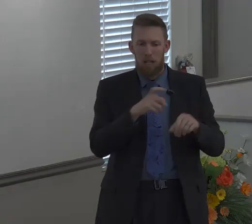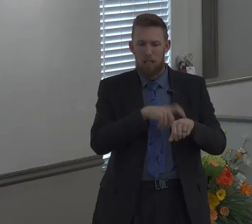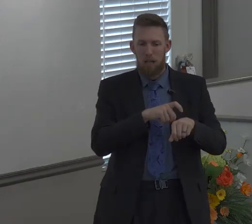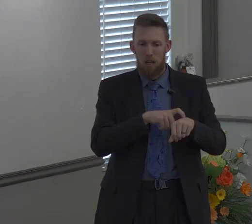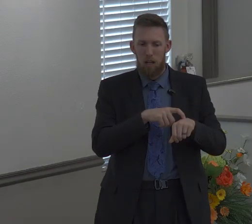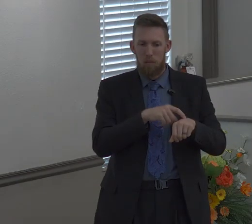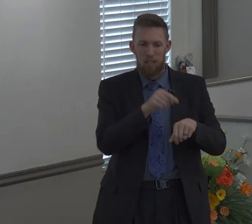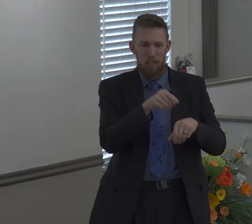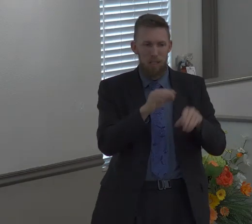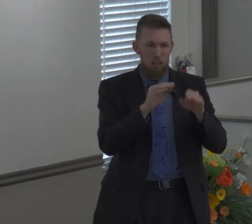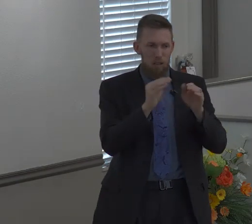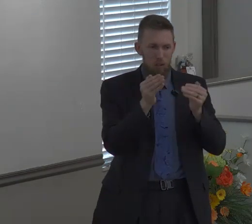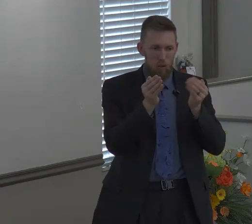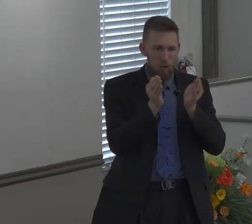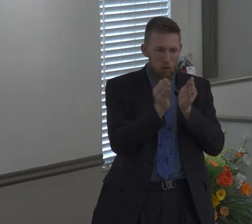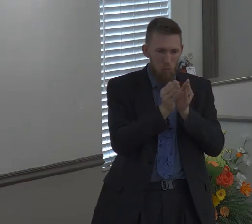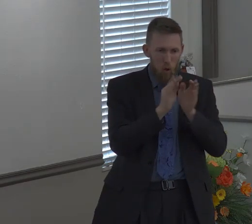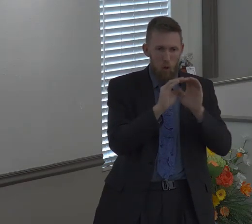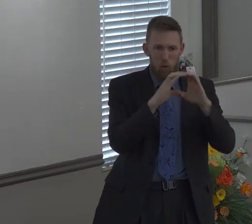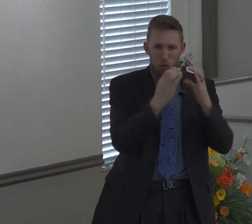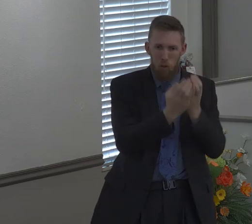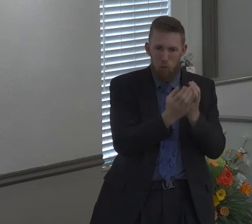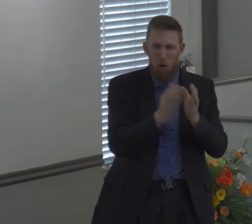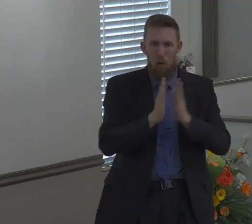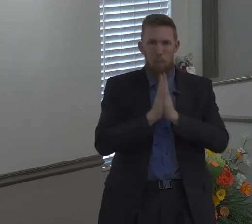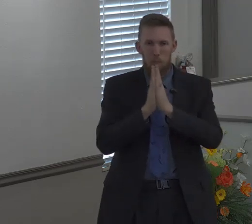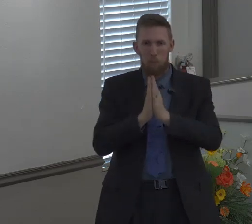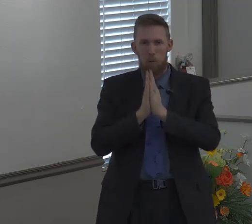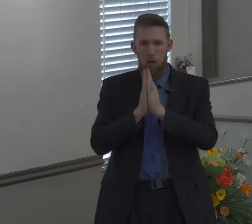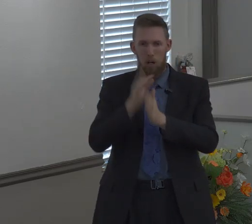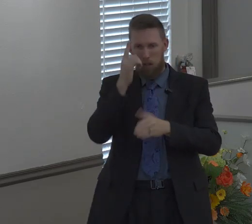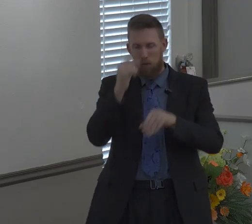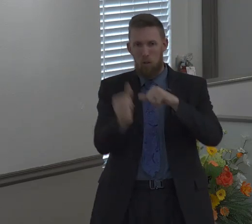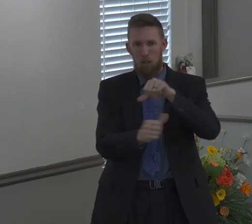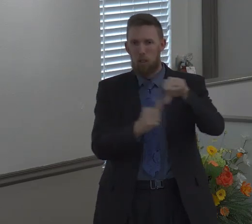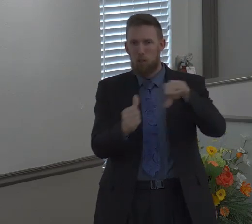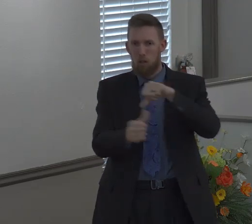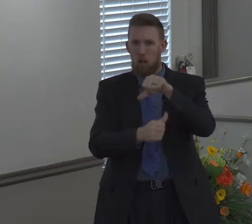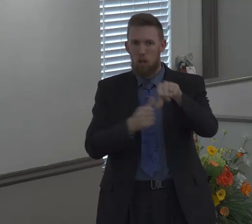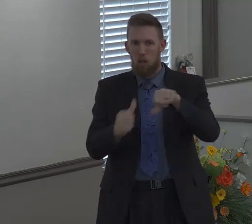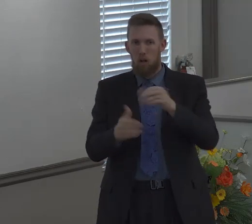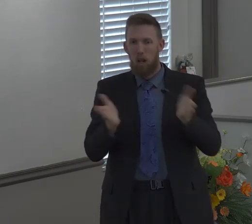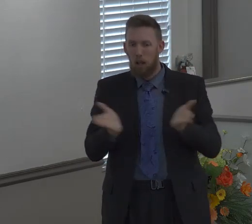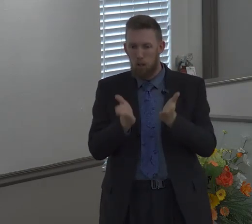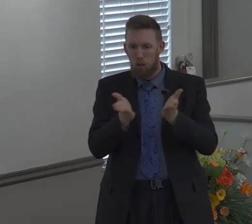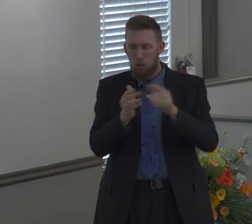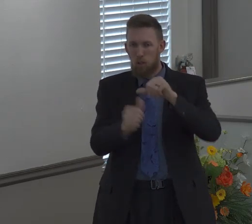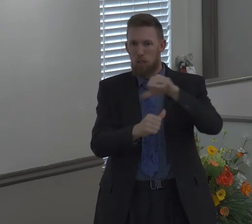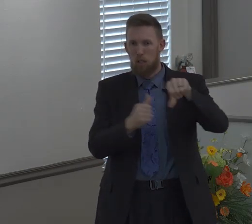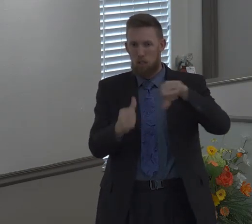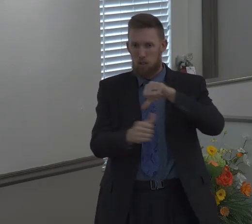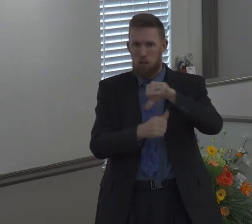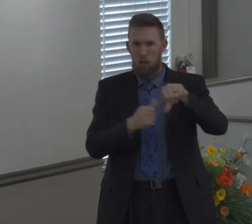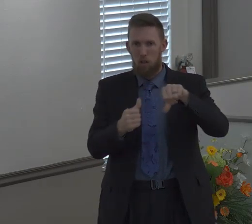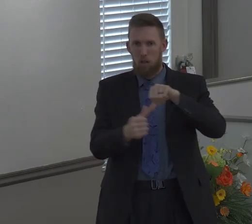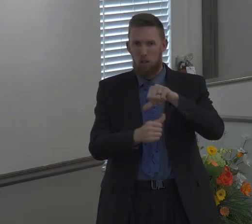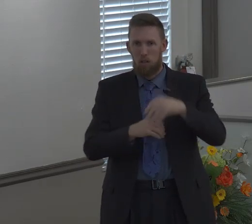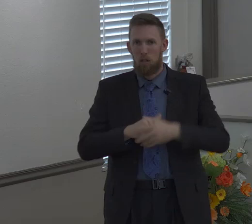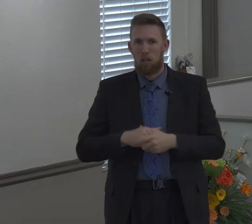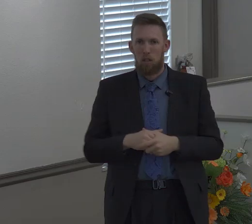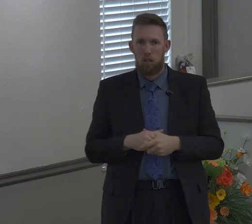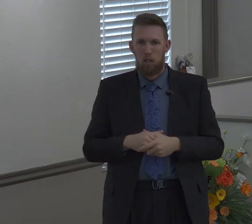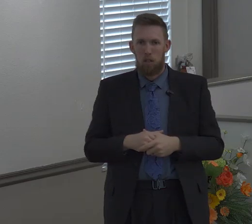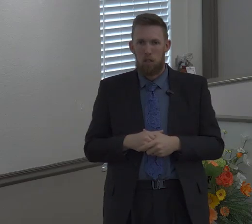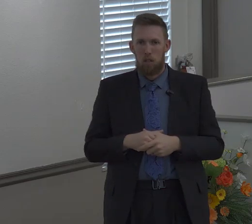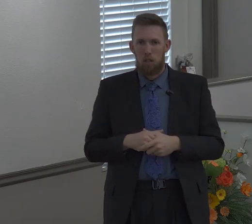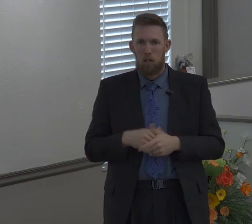Many times they're praying for one another. Many times they're just encouraging someone. It's happening that